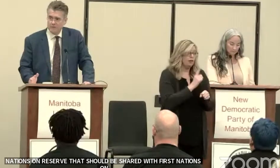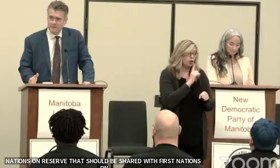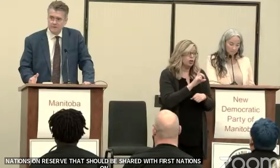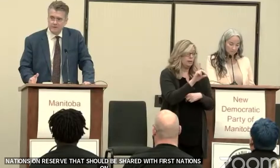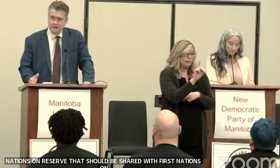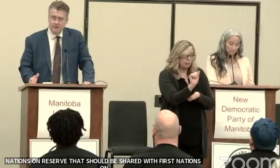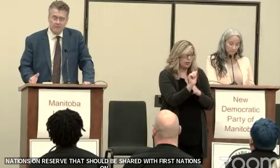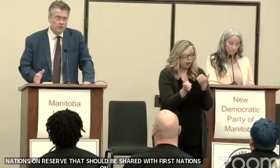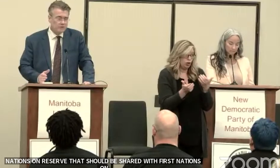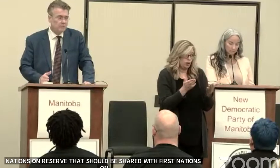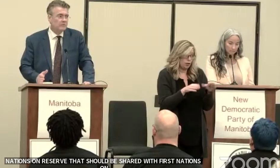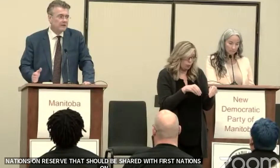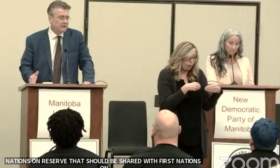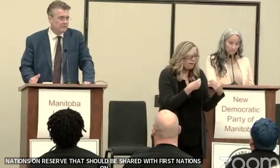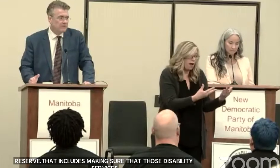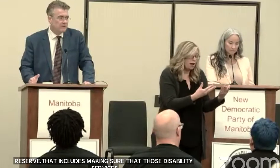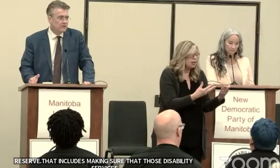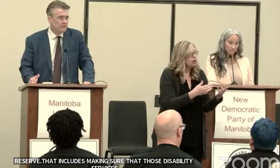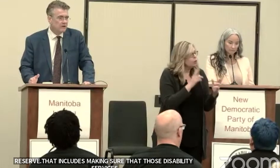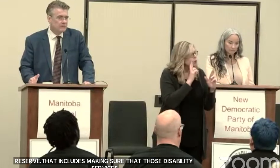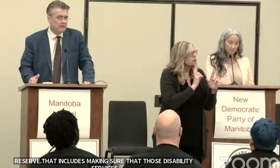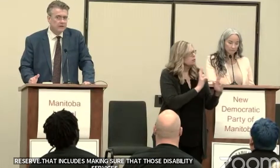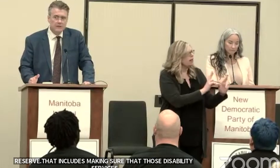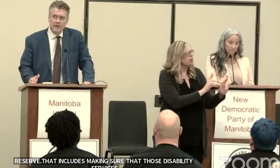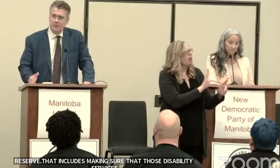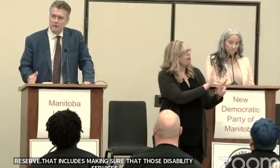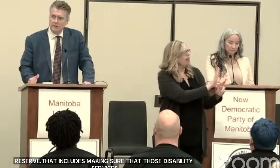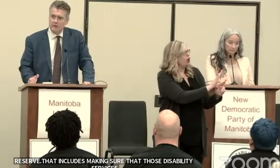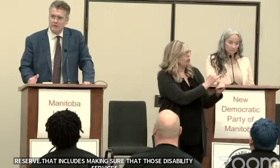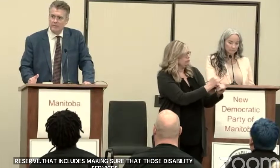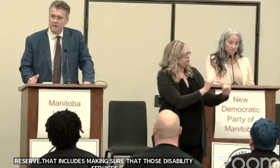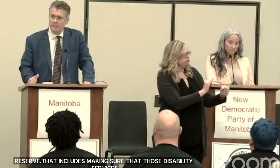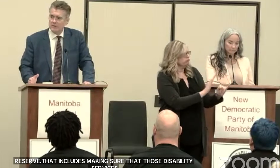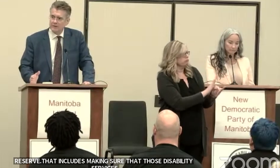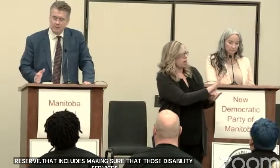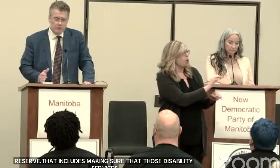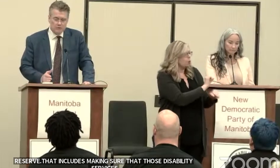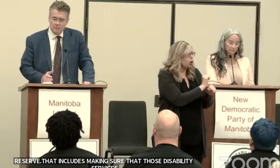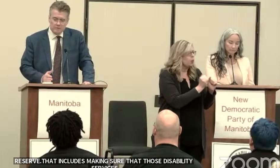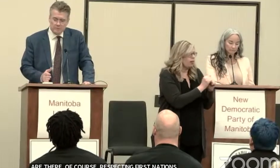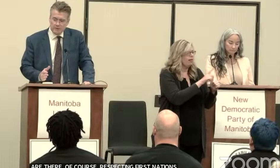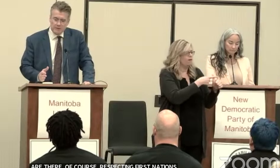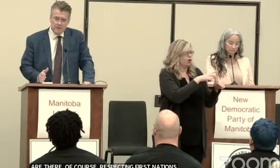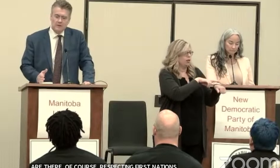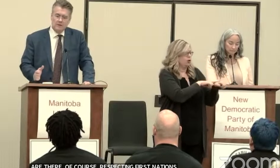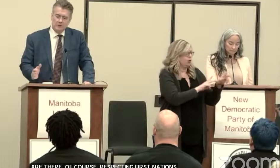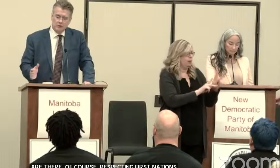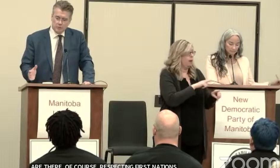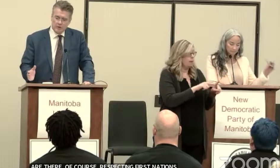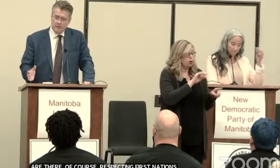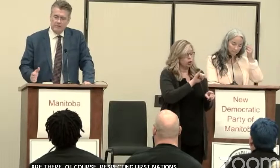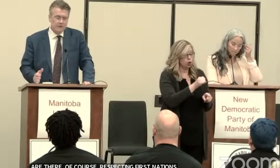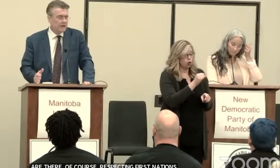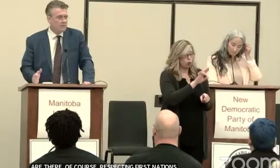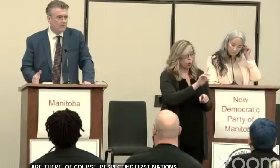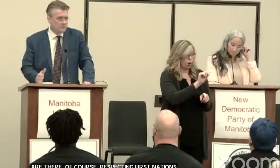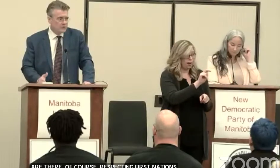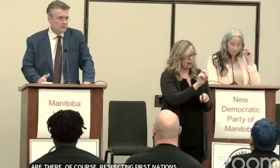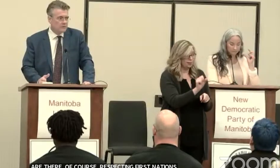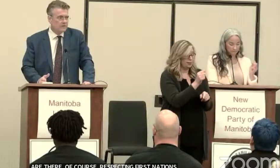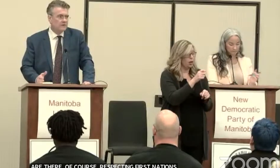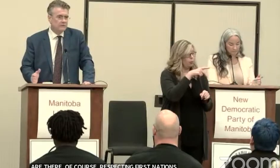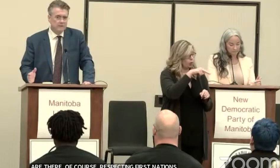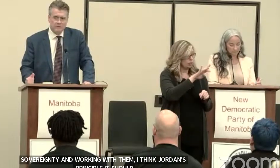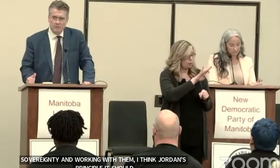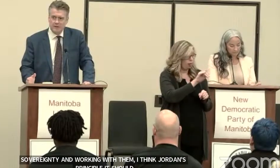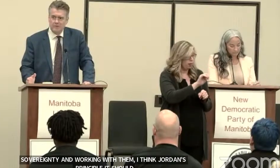disability services are there, of course, respecting First Nations sovereignty and working with them. But I think Jordan's principle, it should work as much for